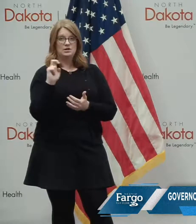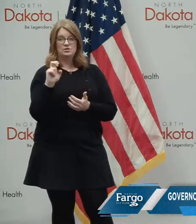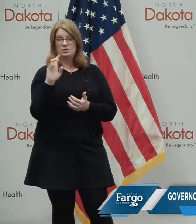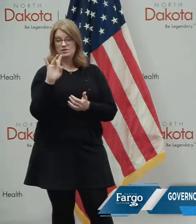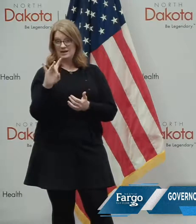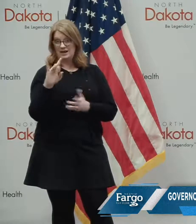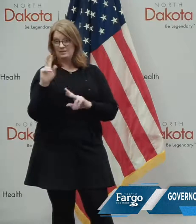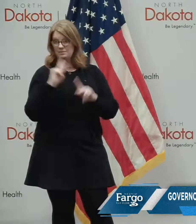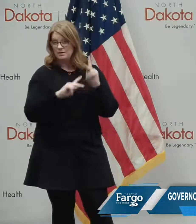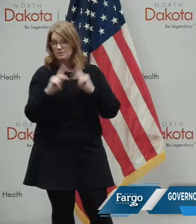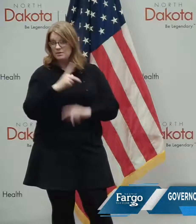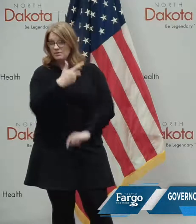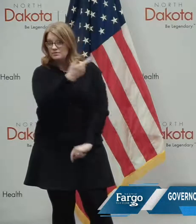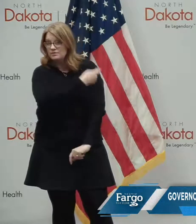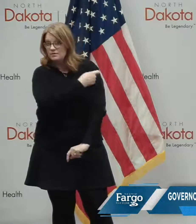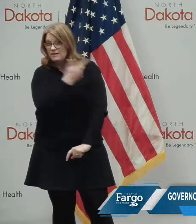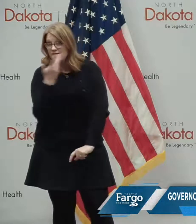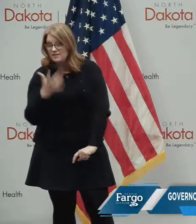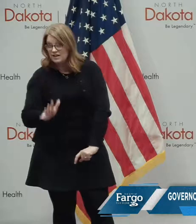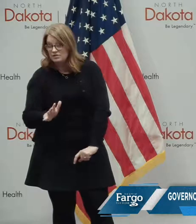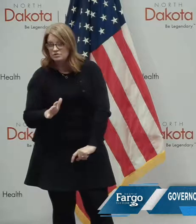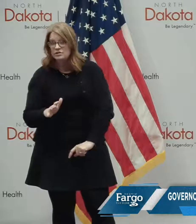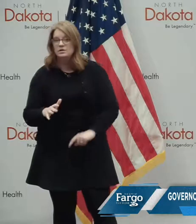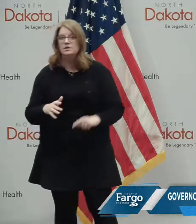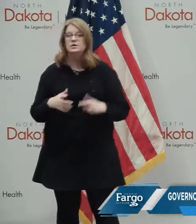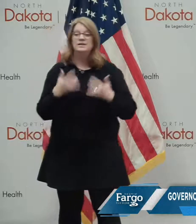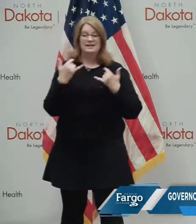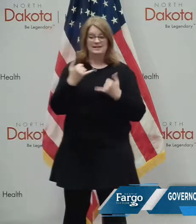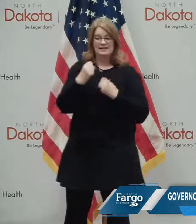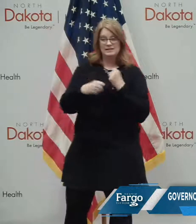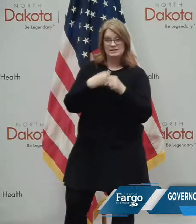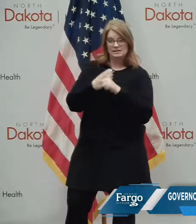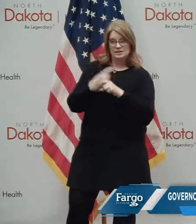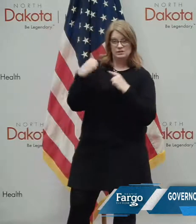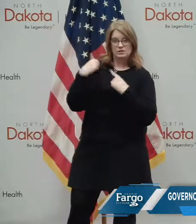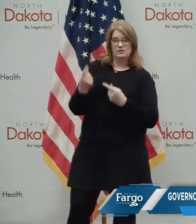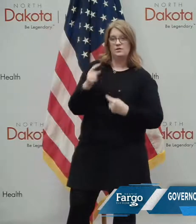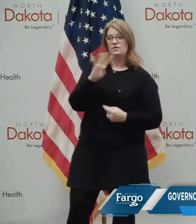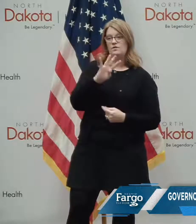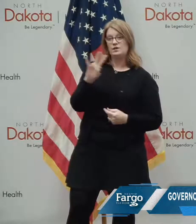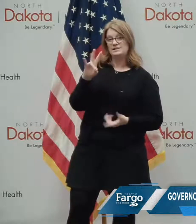26,308 people had received their flu vaccine. This year so far,